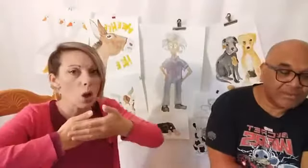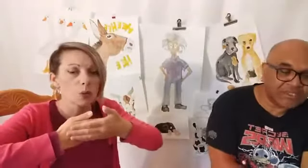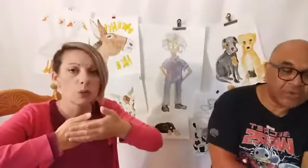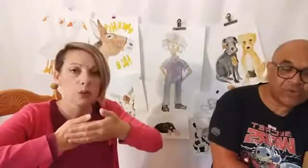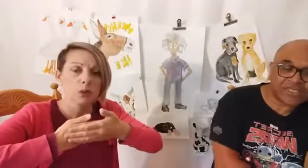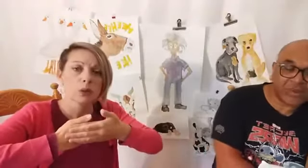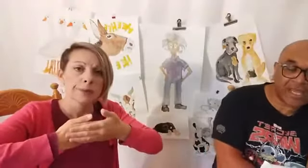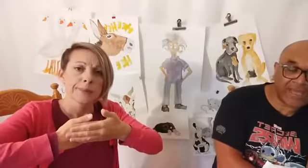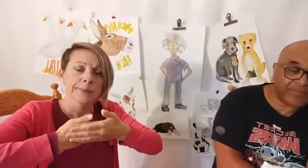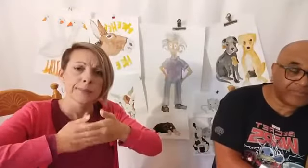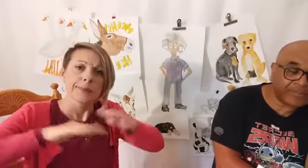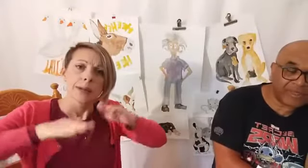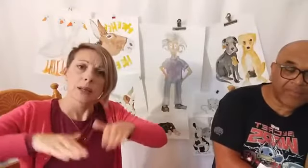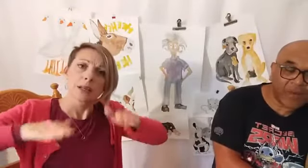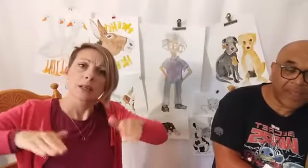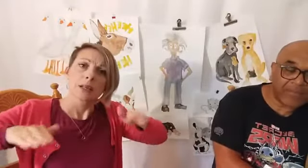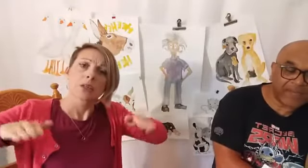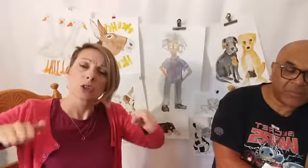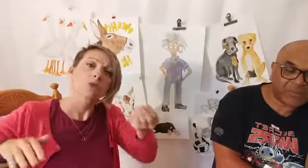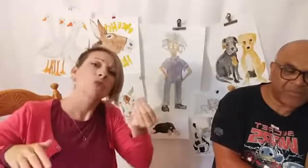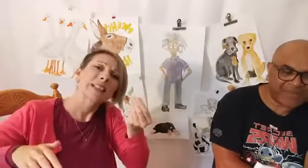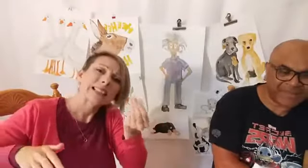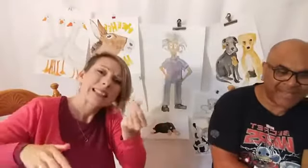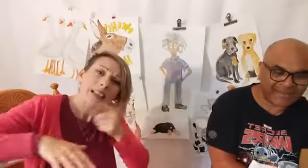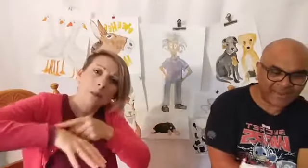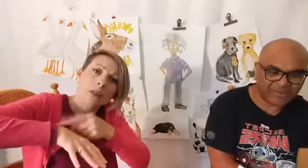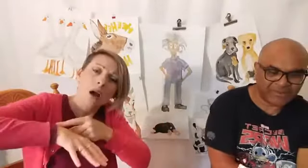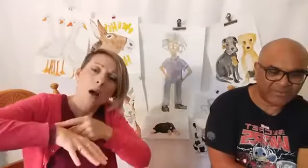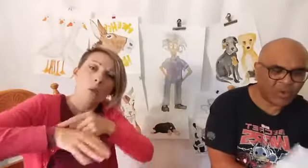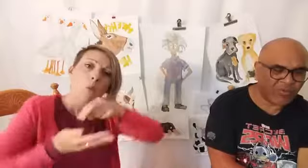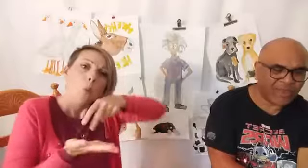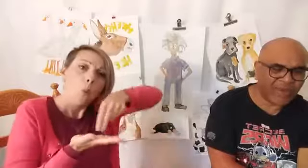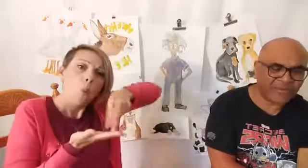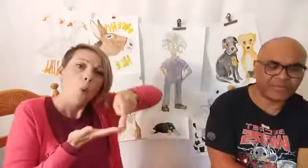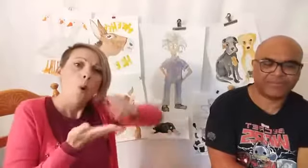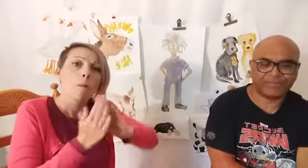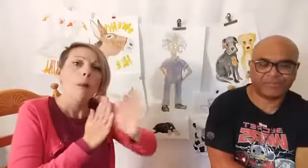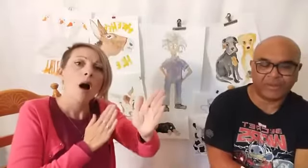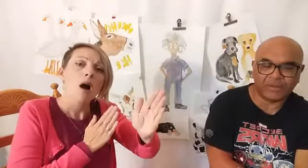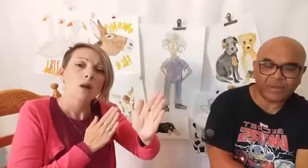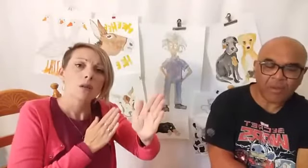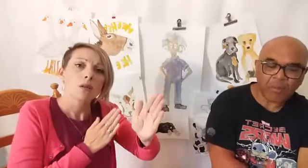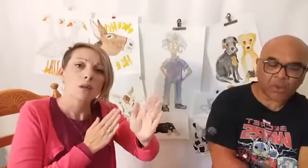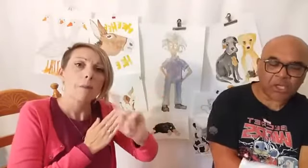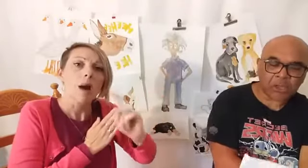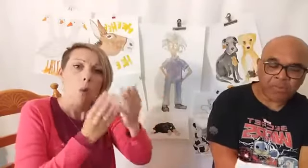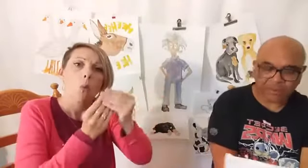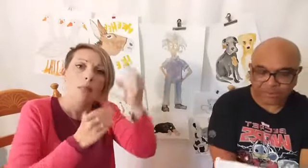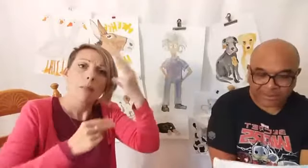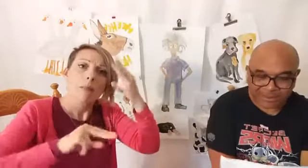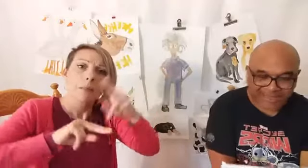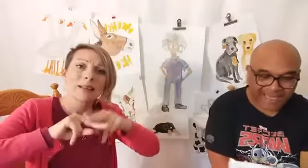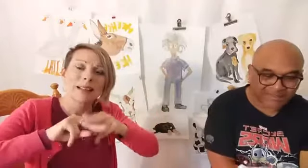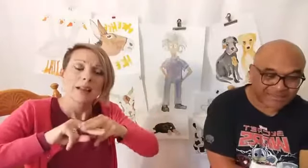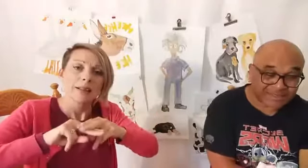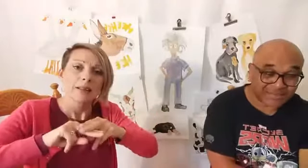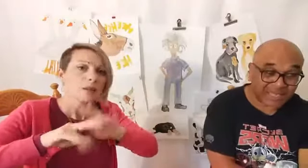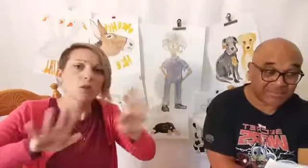The children still came by, but it was with Mum and Dad now, not on their own. "Bottom!"